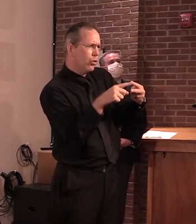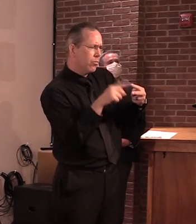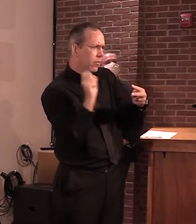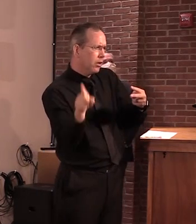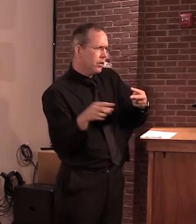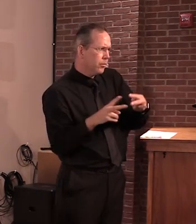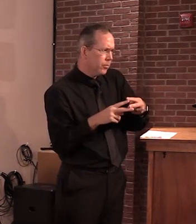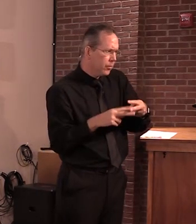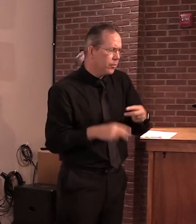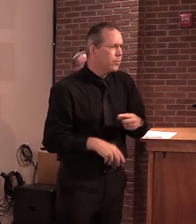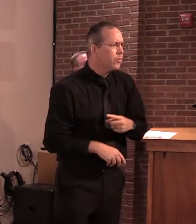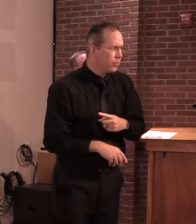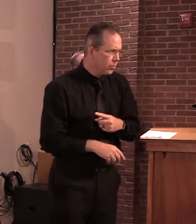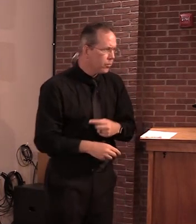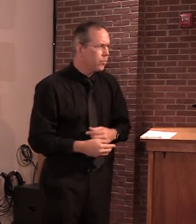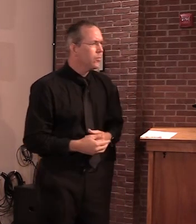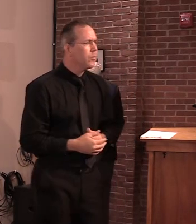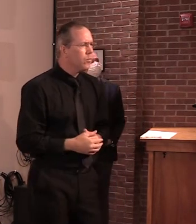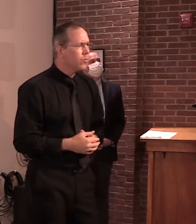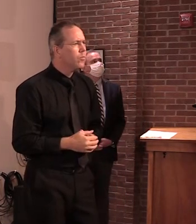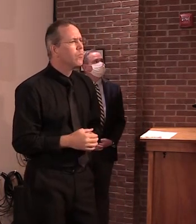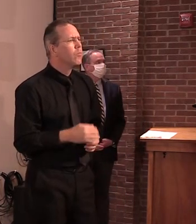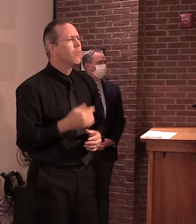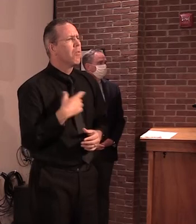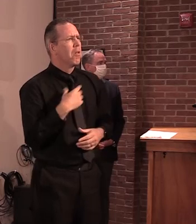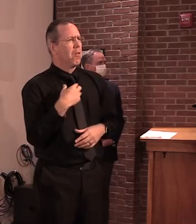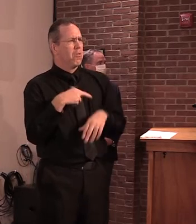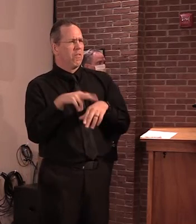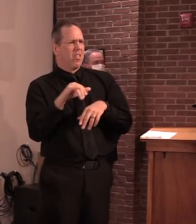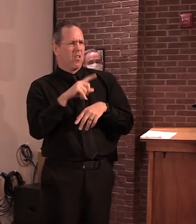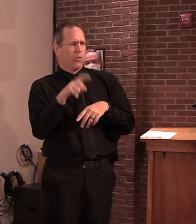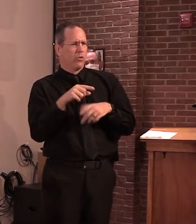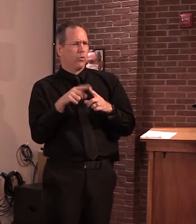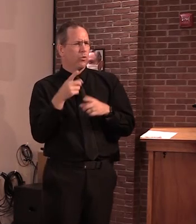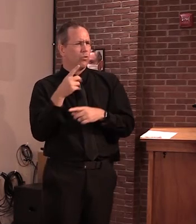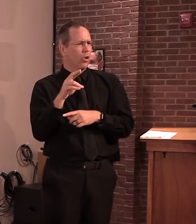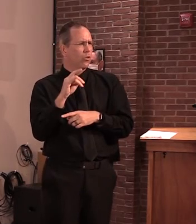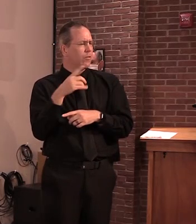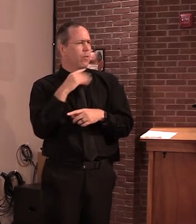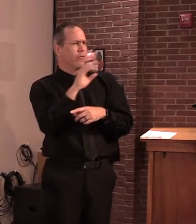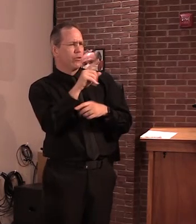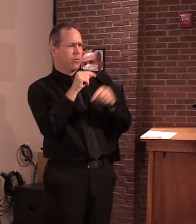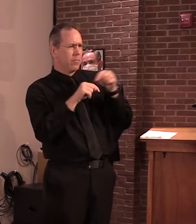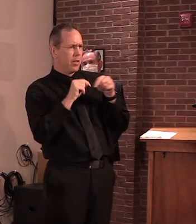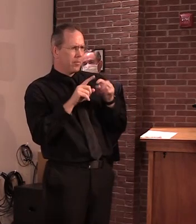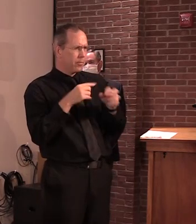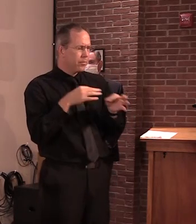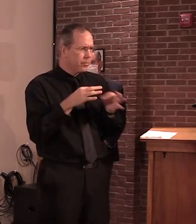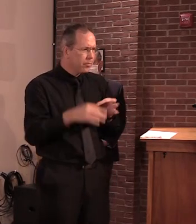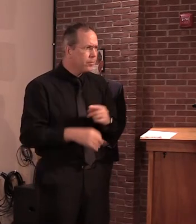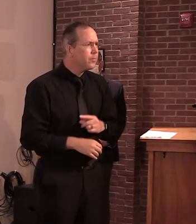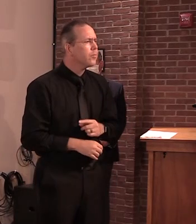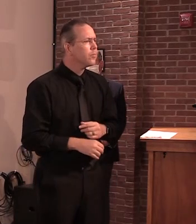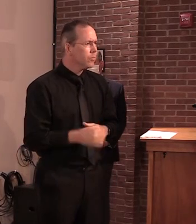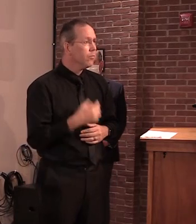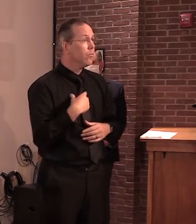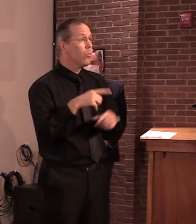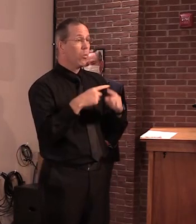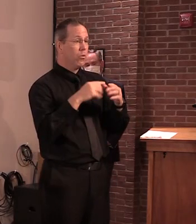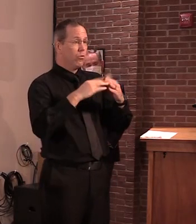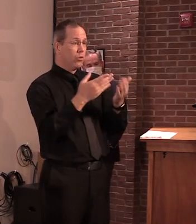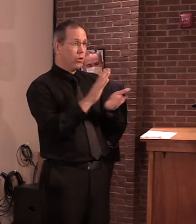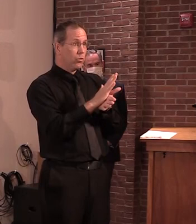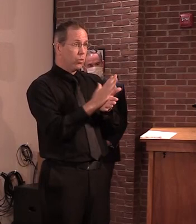in manufacturing facilities, construction jobs, retails, and so forth, the same types